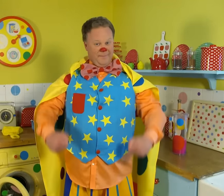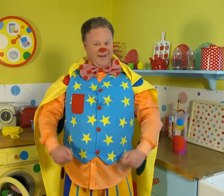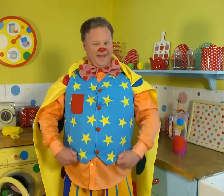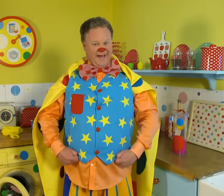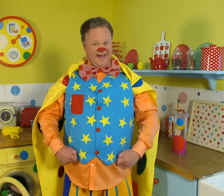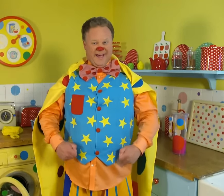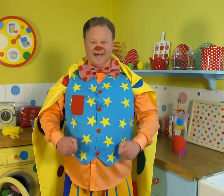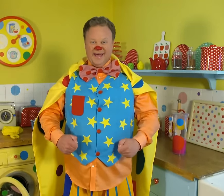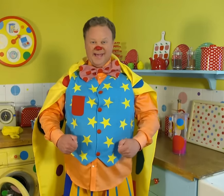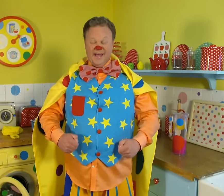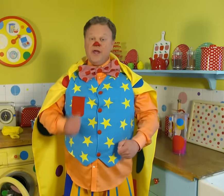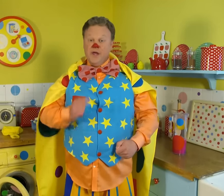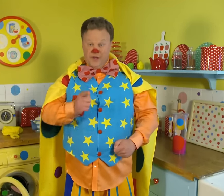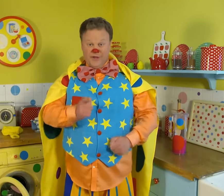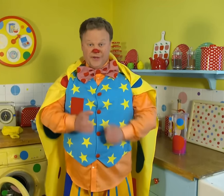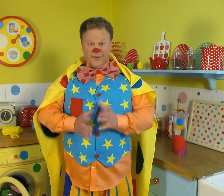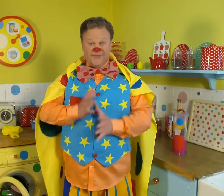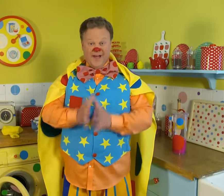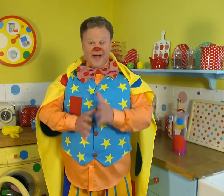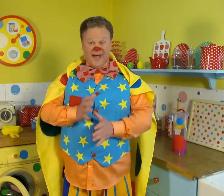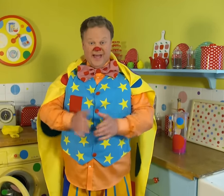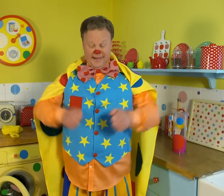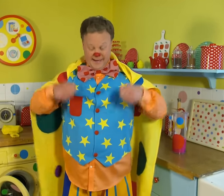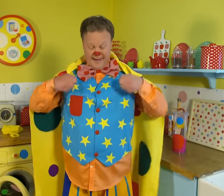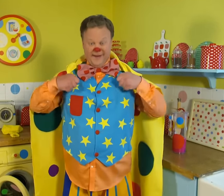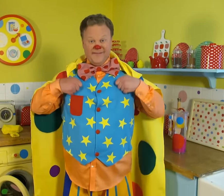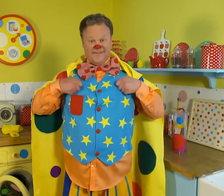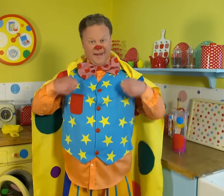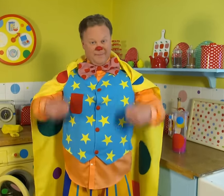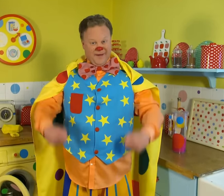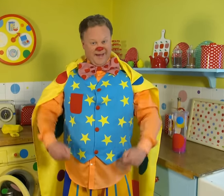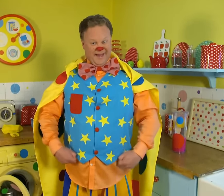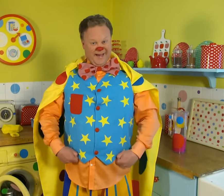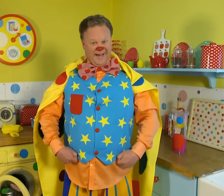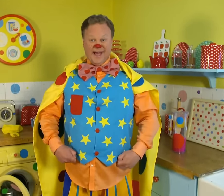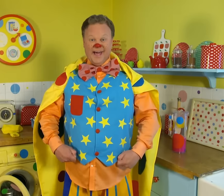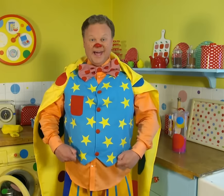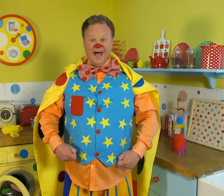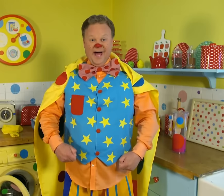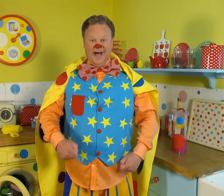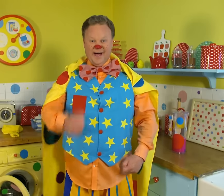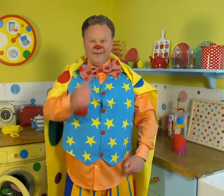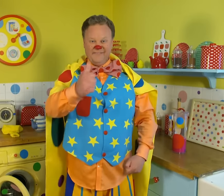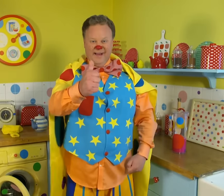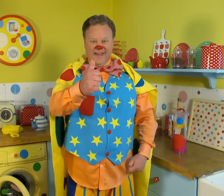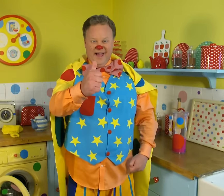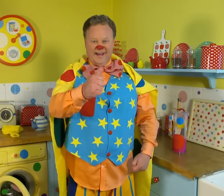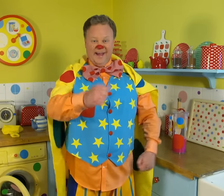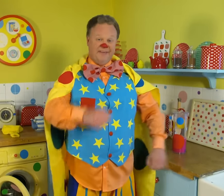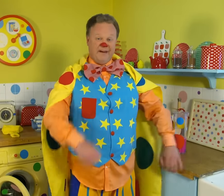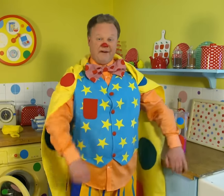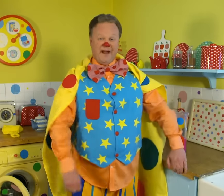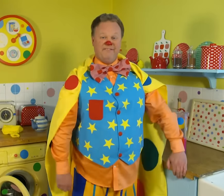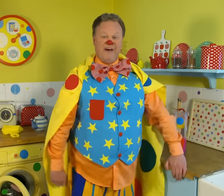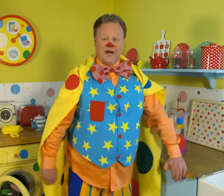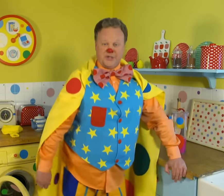Jumper. You sign. Jumper. Well done. Very